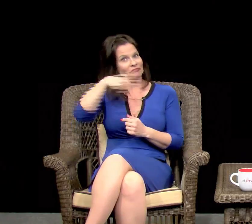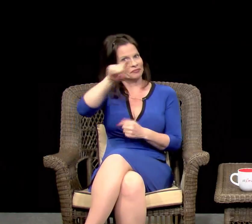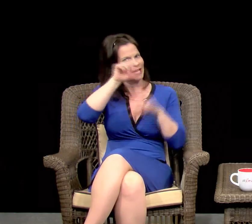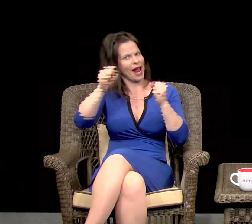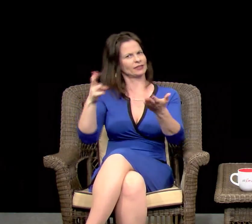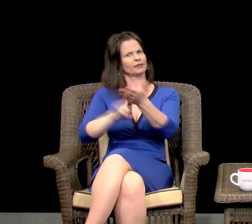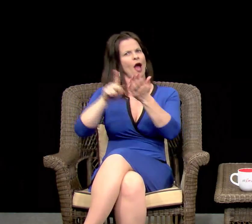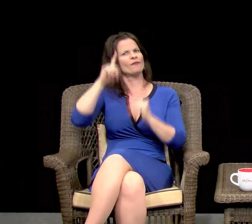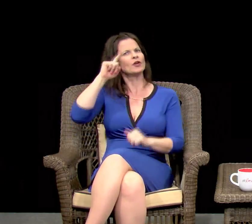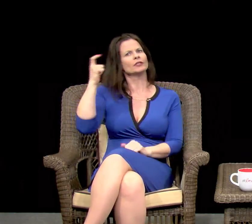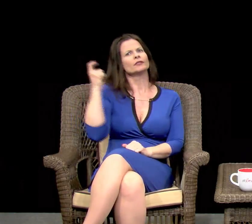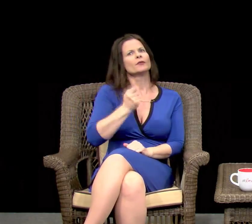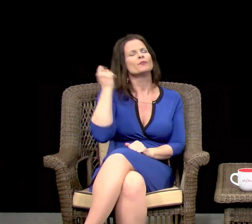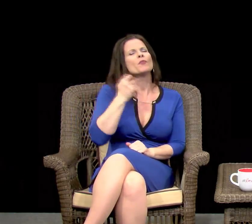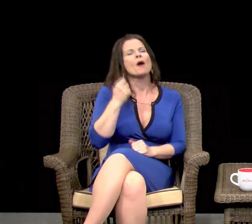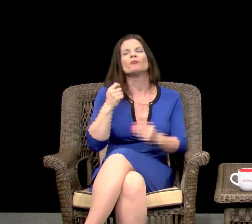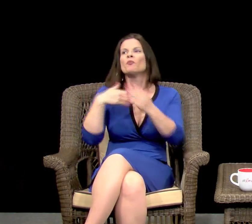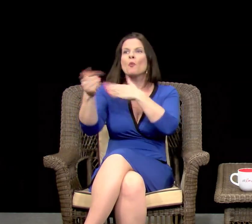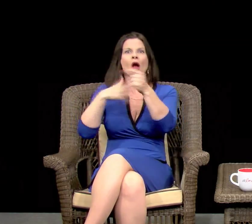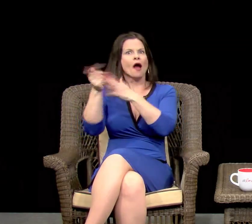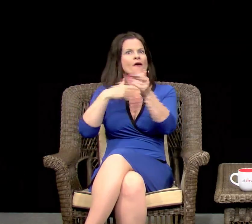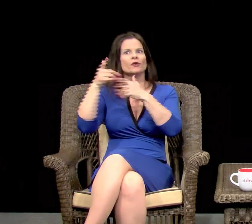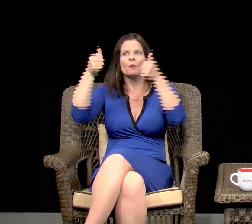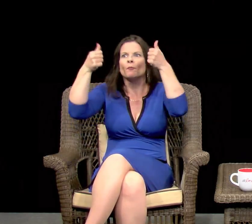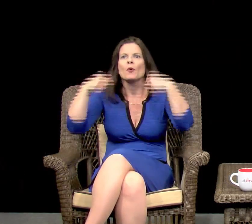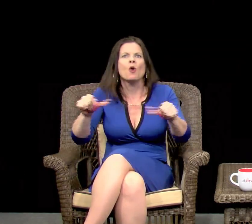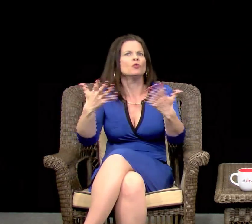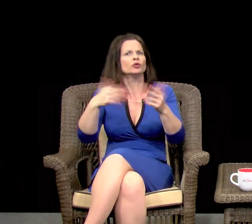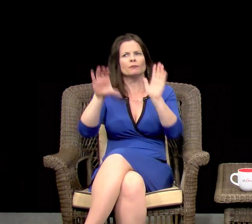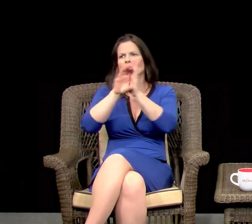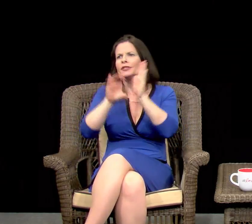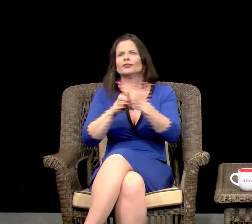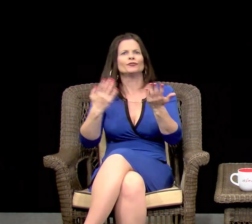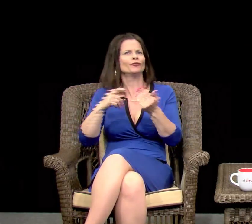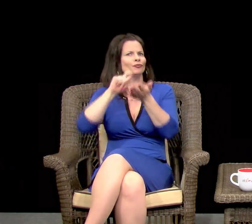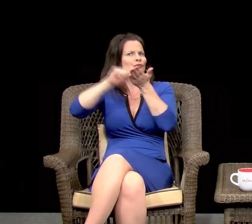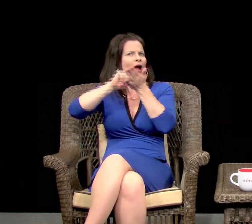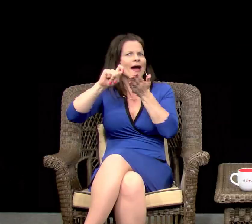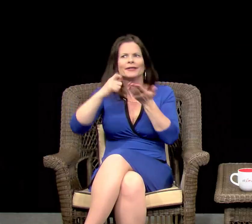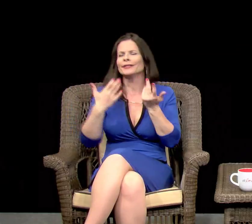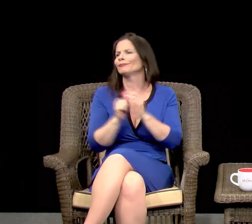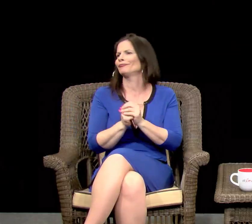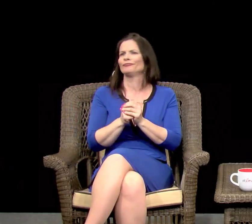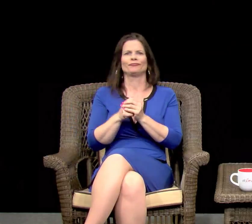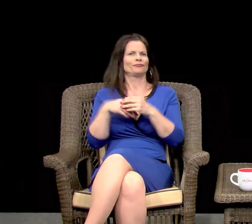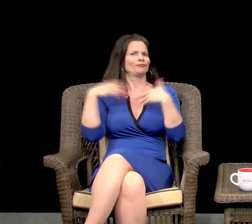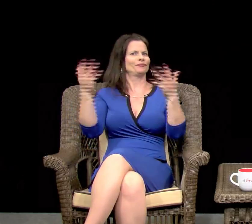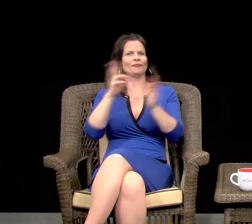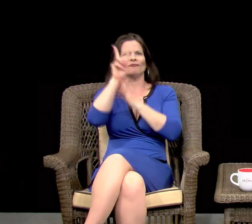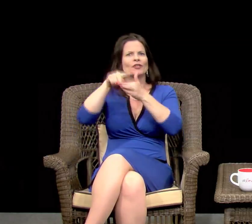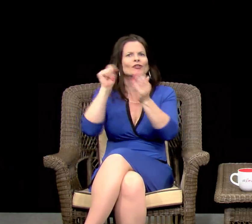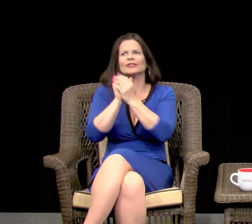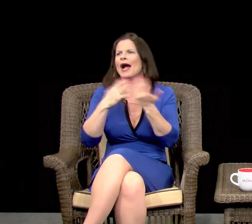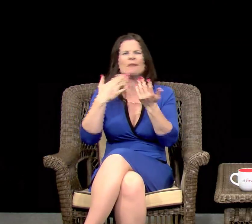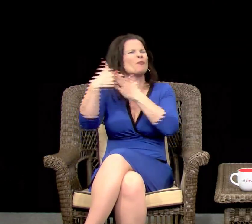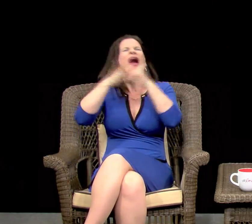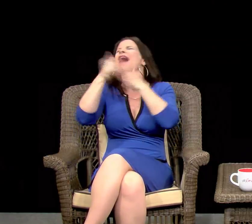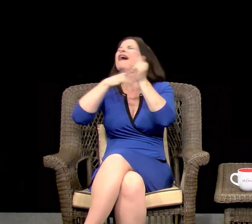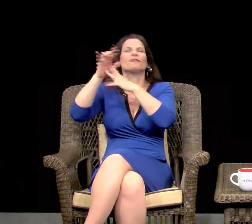www.aidanmack.com. And you can sign up for subscriptions, posts, pictures, the articles that we write,